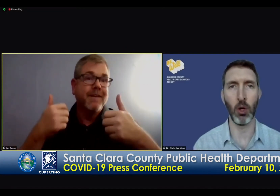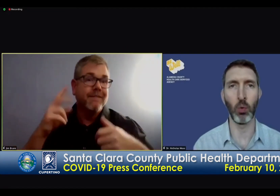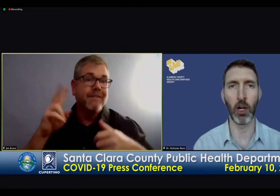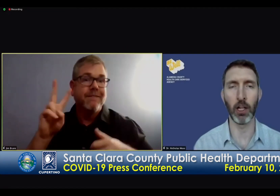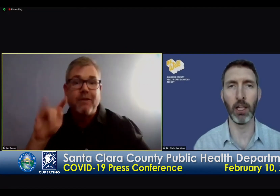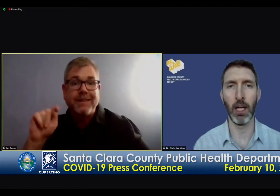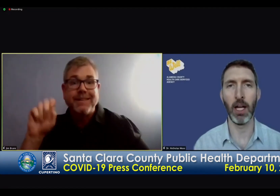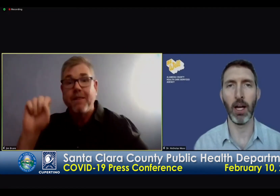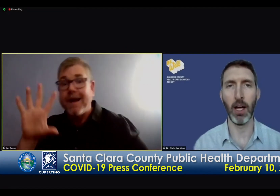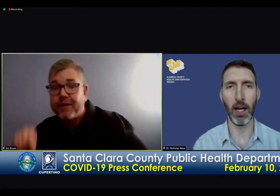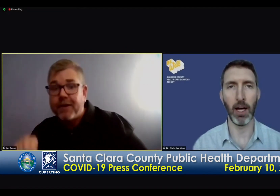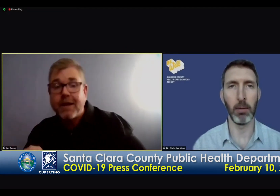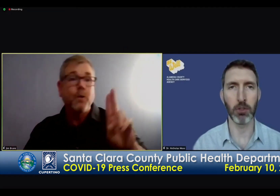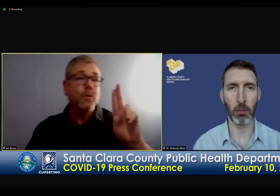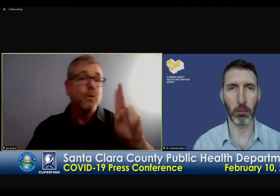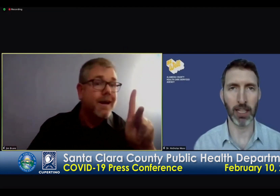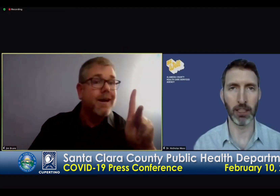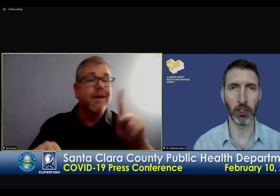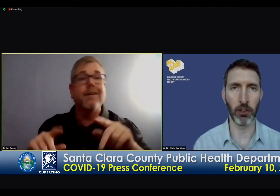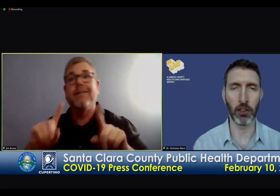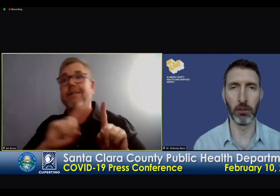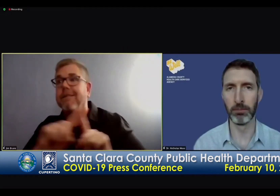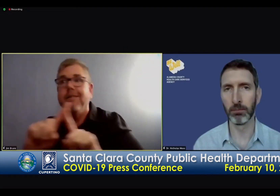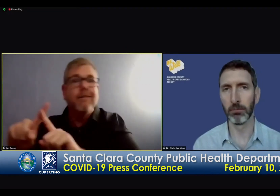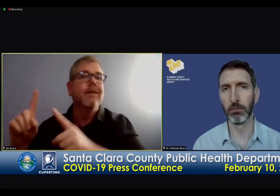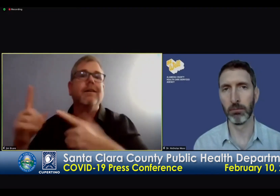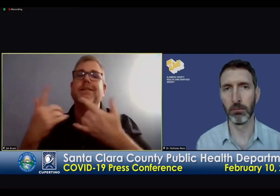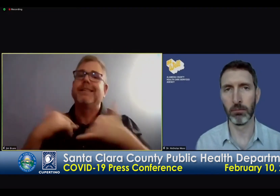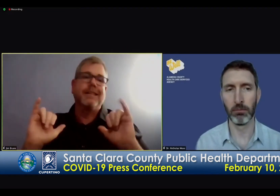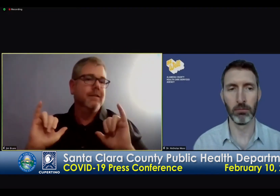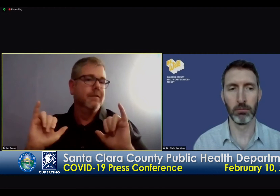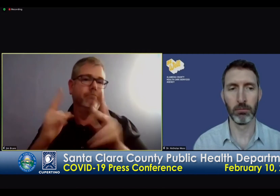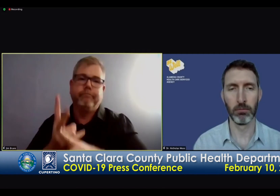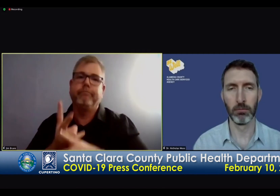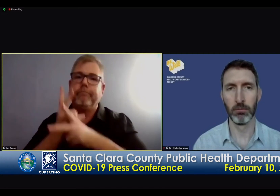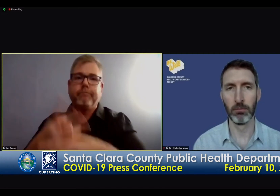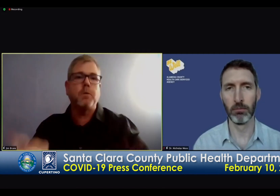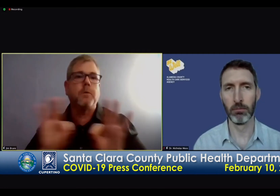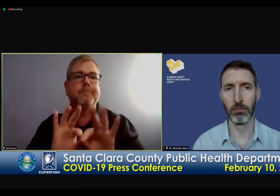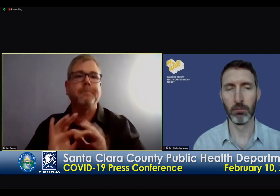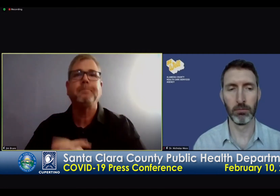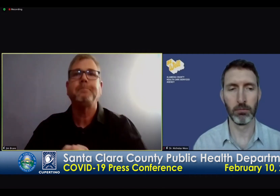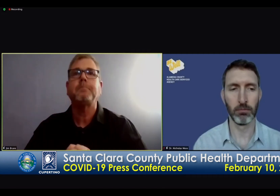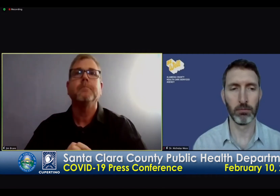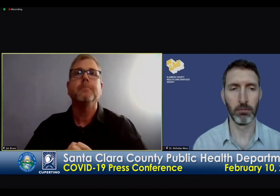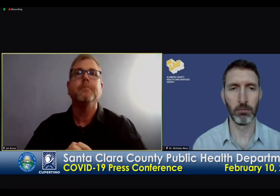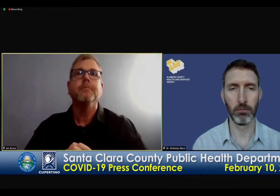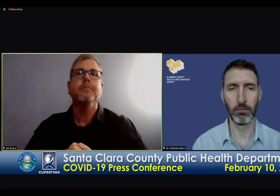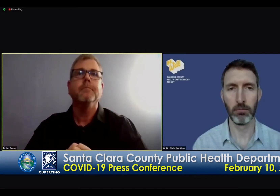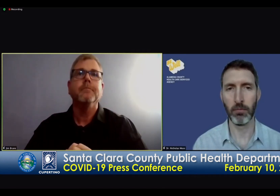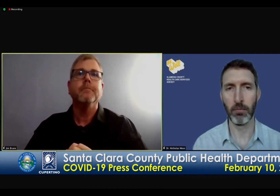know work to protect each other. Have you or your staff spoken with the Alameda patient, though?